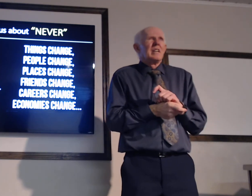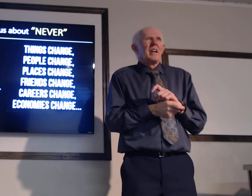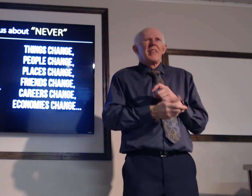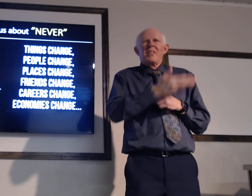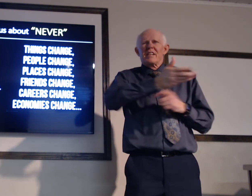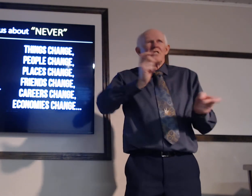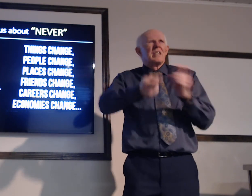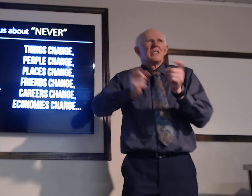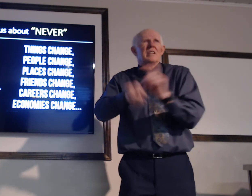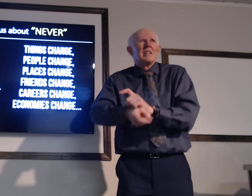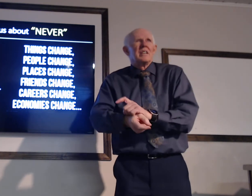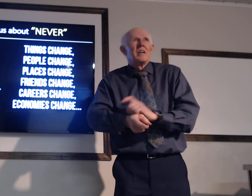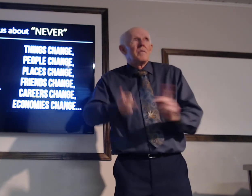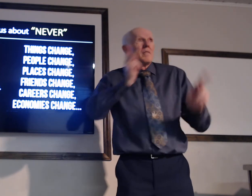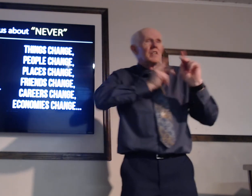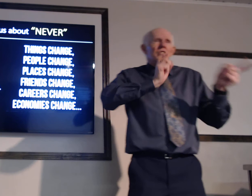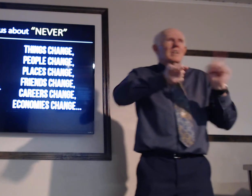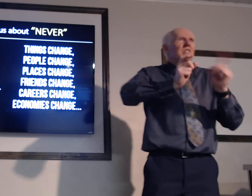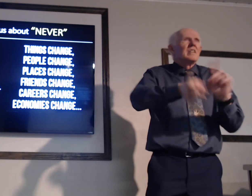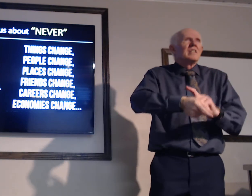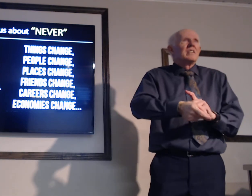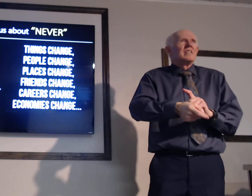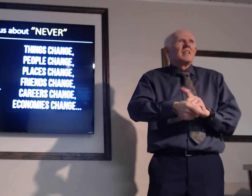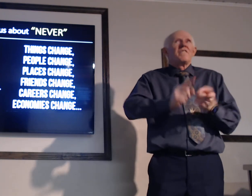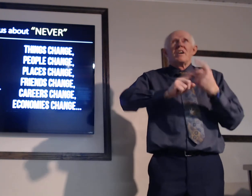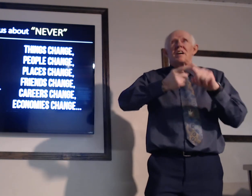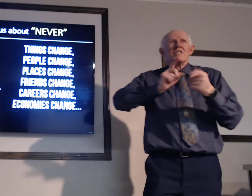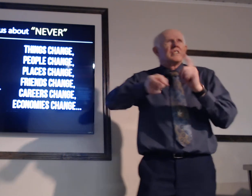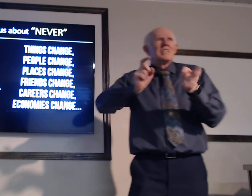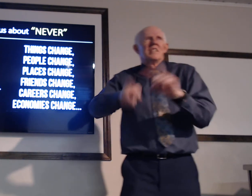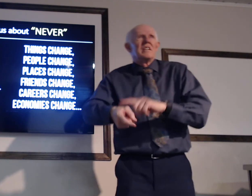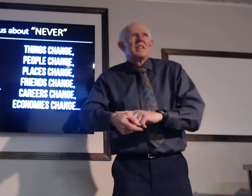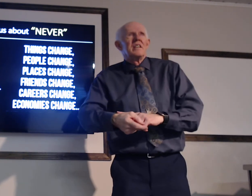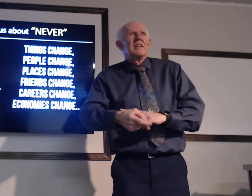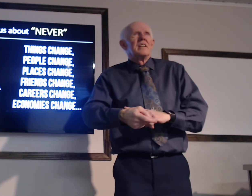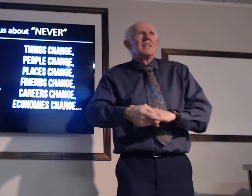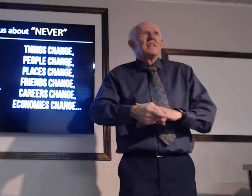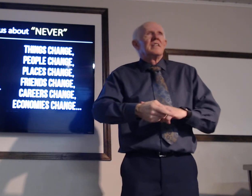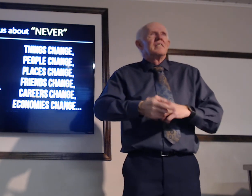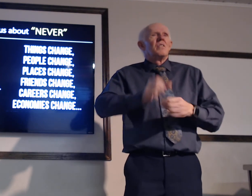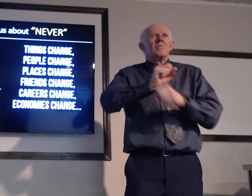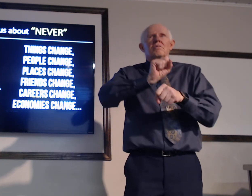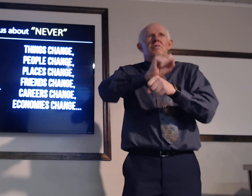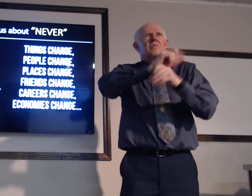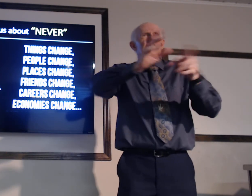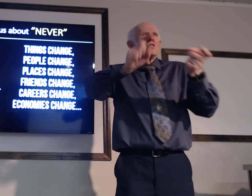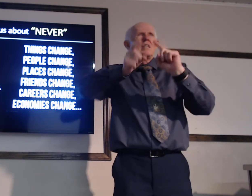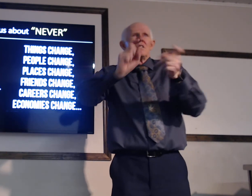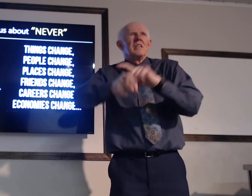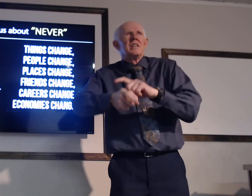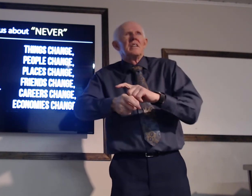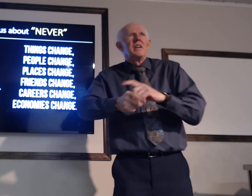Things change. People change. Friends change. Work